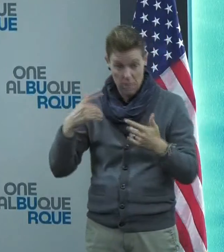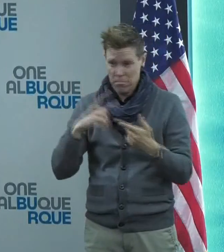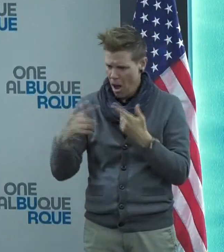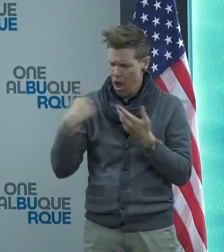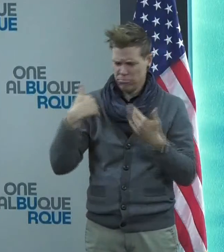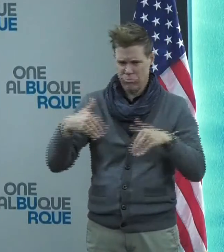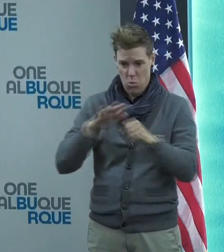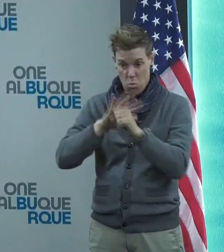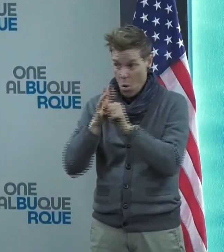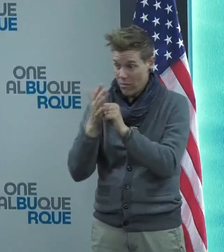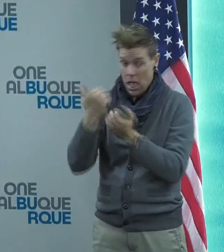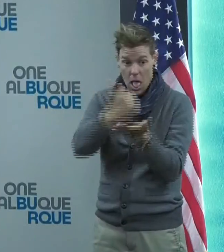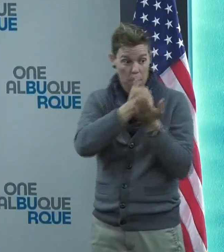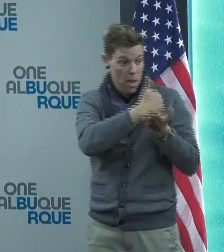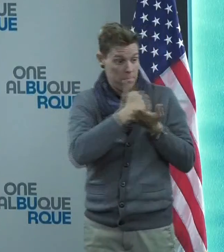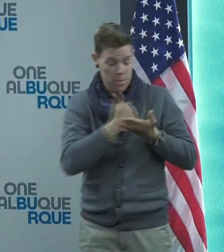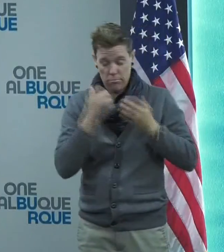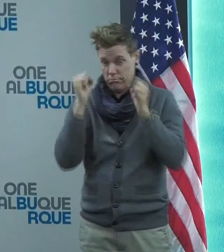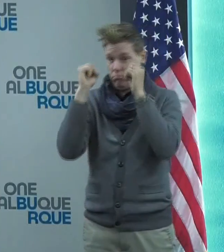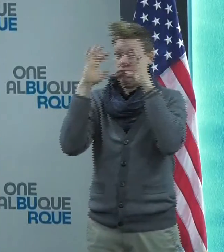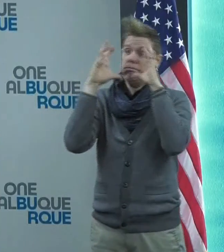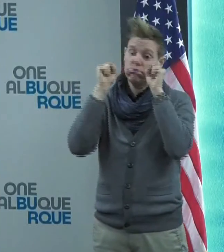right, a little bit on economic development.